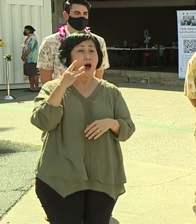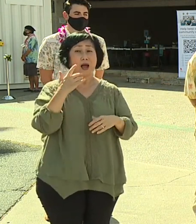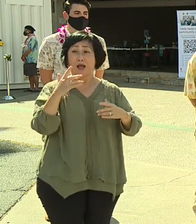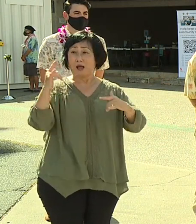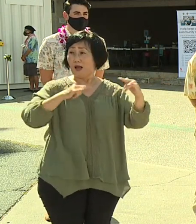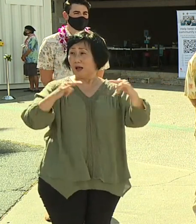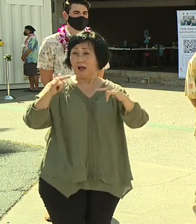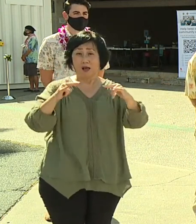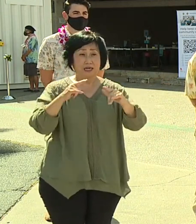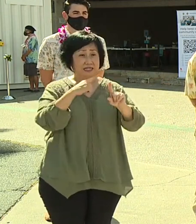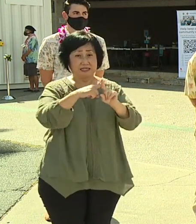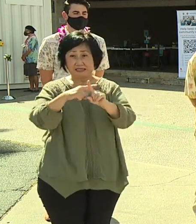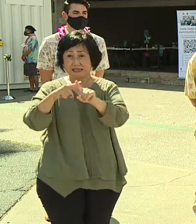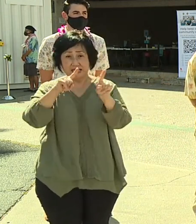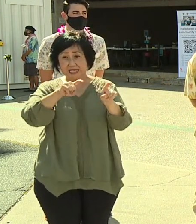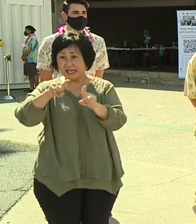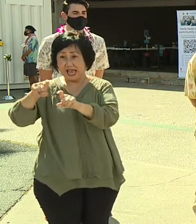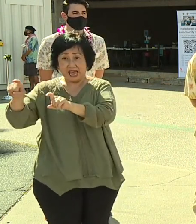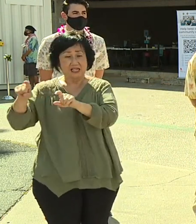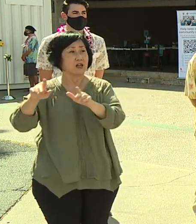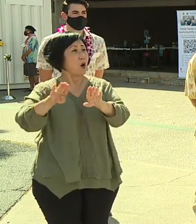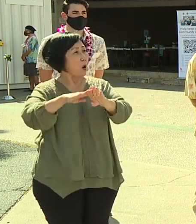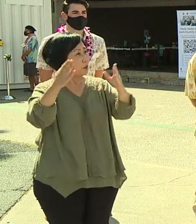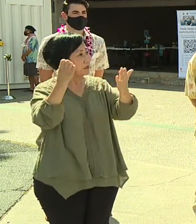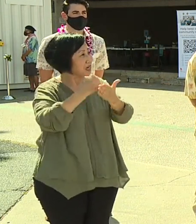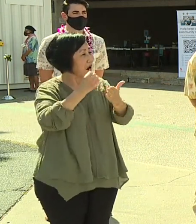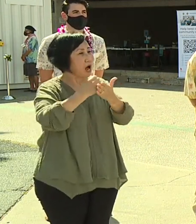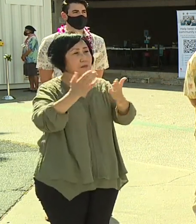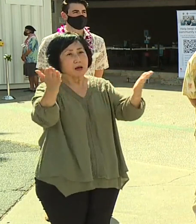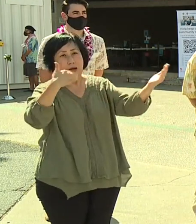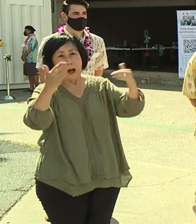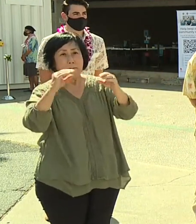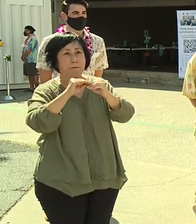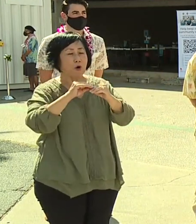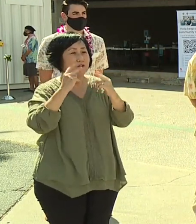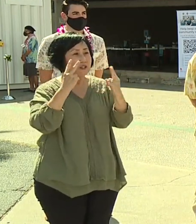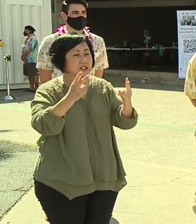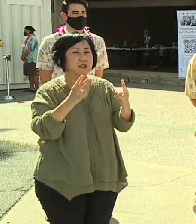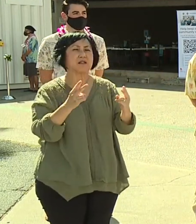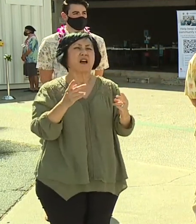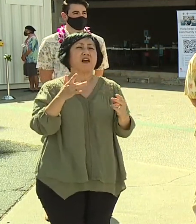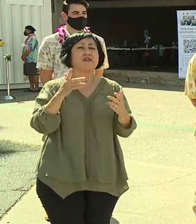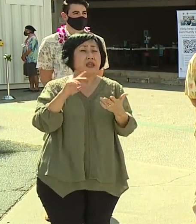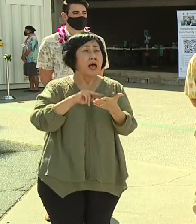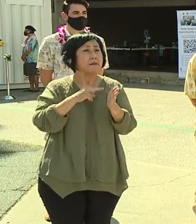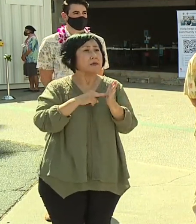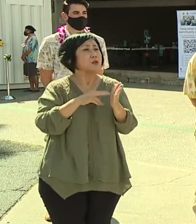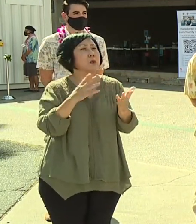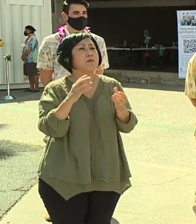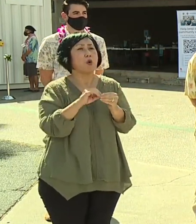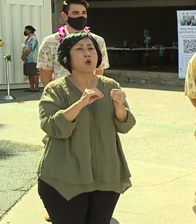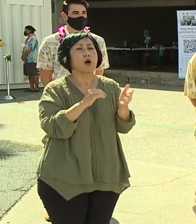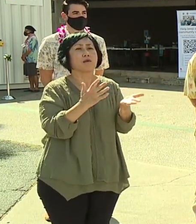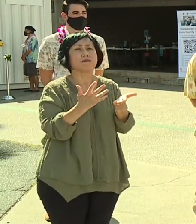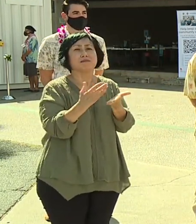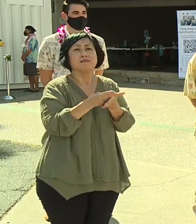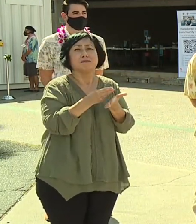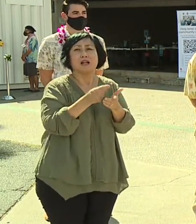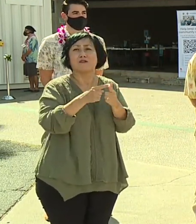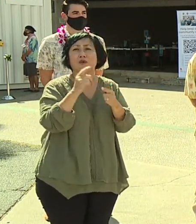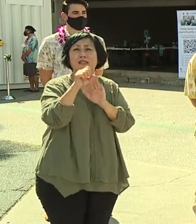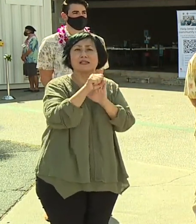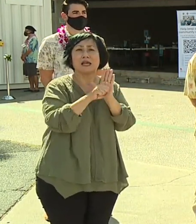to visitors, stimulating our businesses, we're talking about billions of dollars in revenue versus, you know,